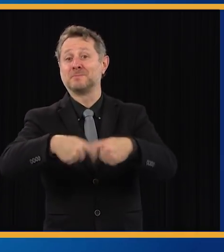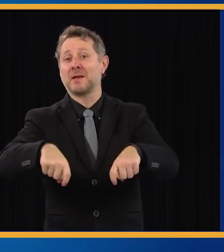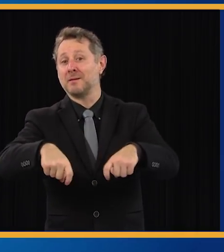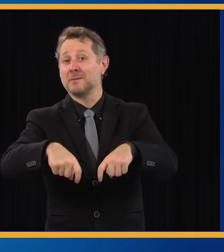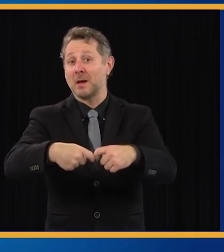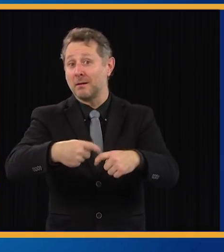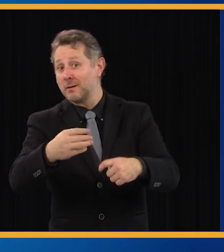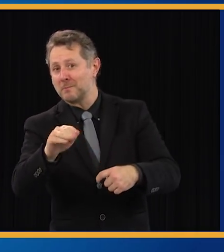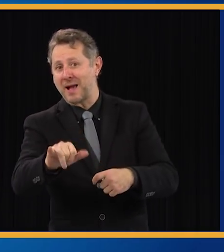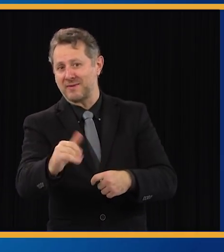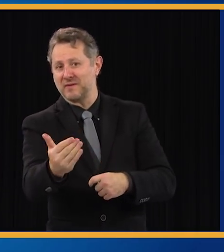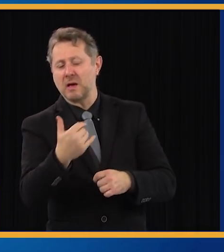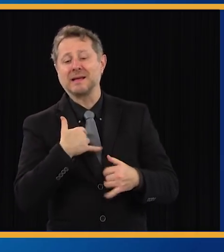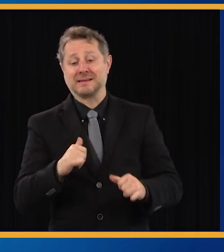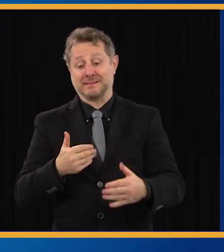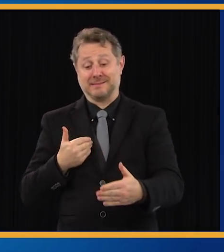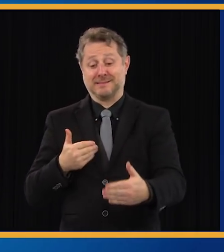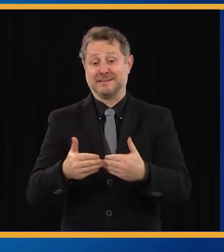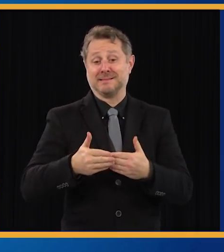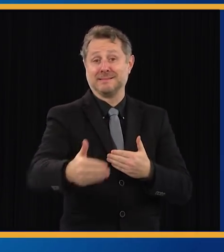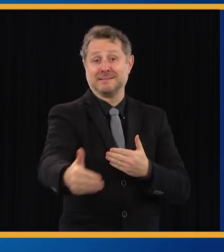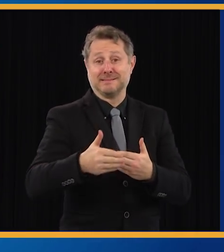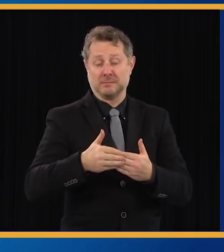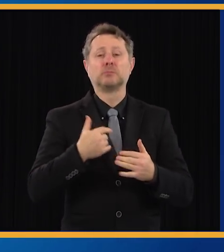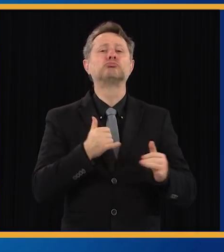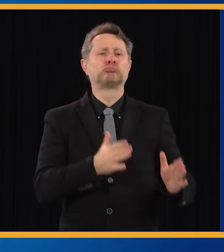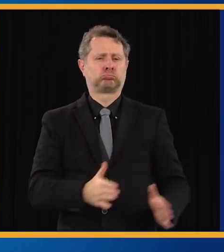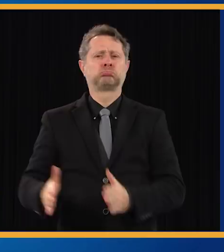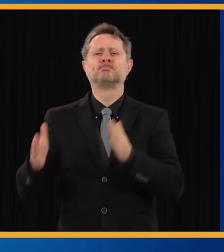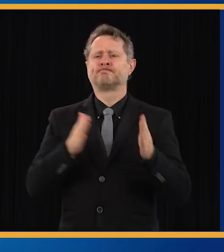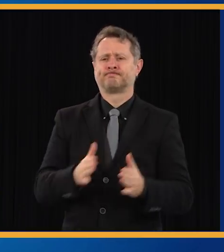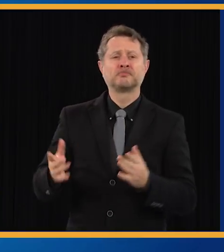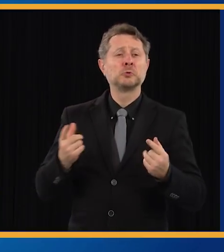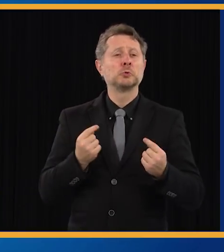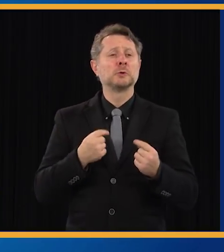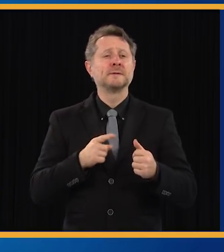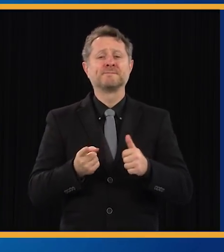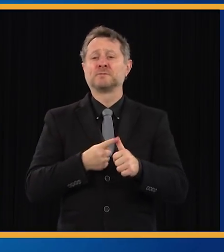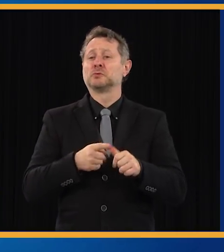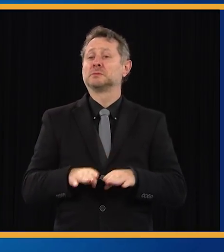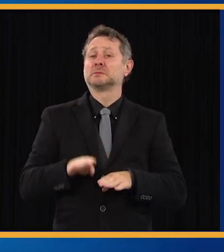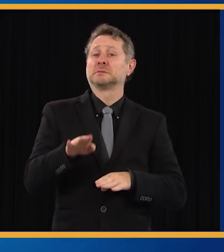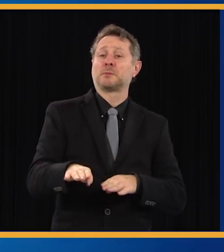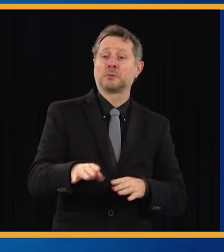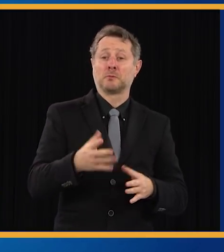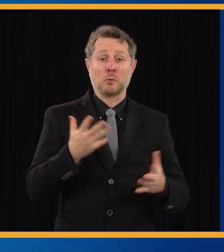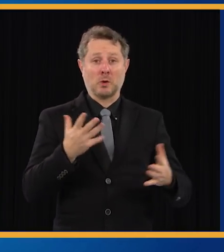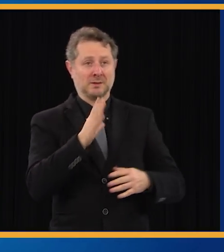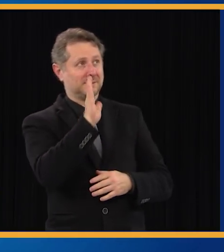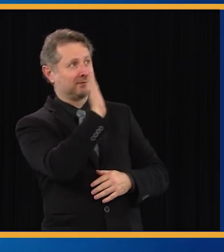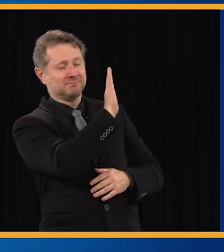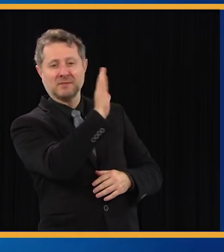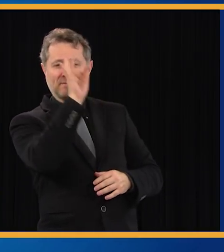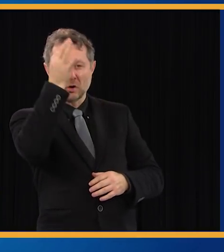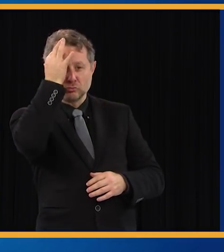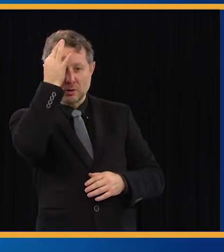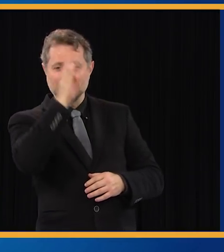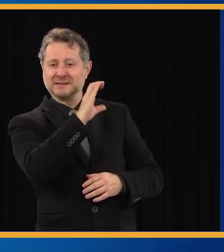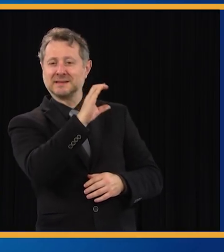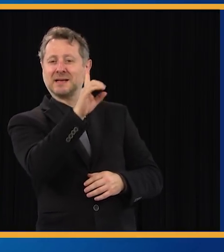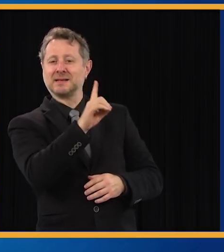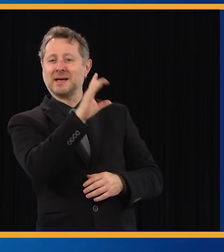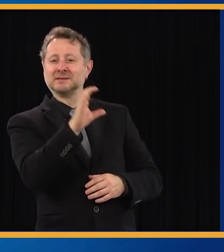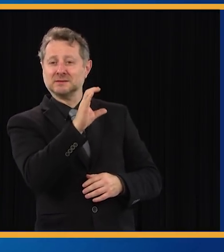reopen. First question is, do we meet the CDC guidelines that say you reopen when you've seen a decline